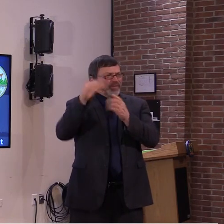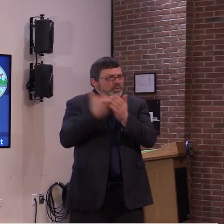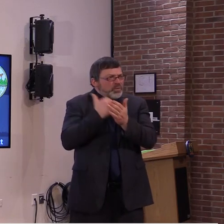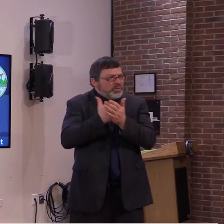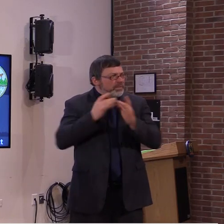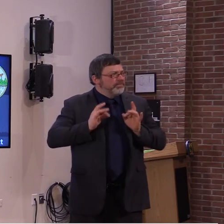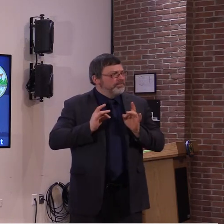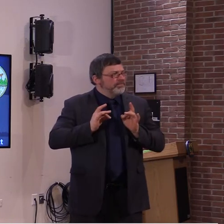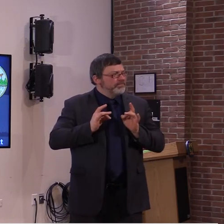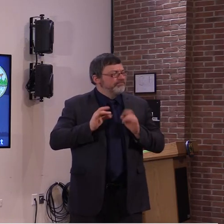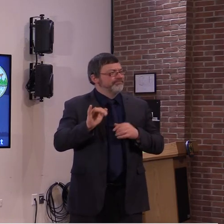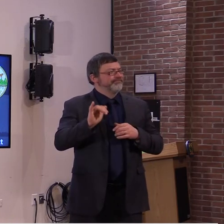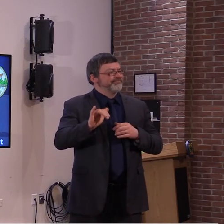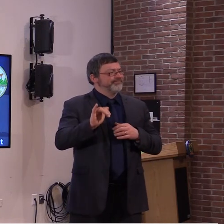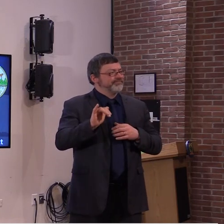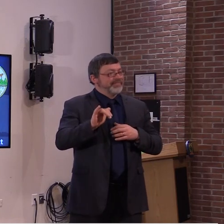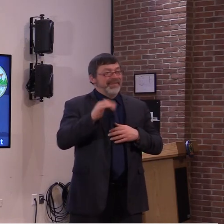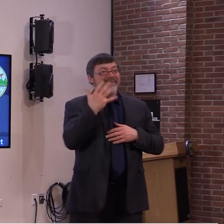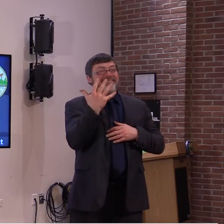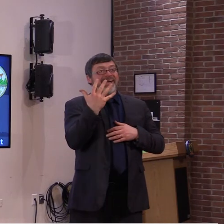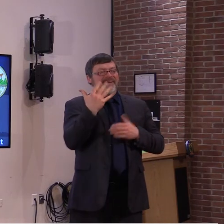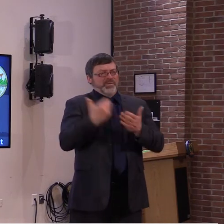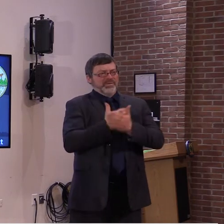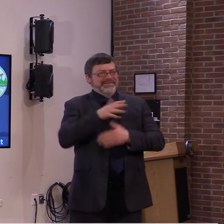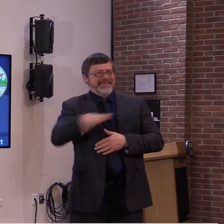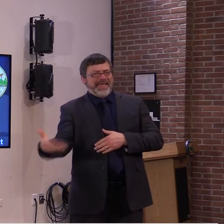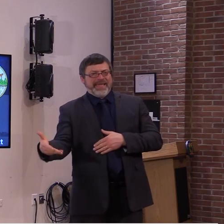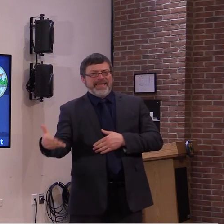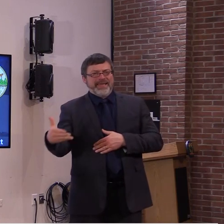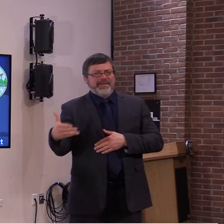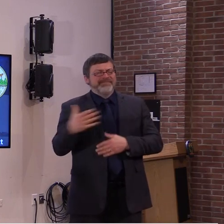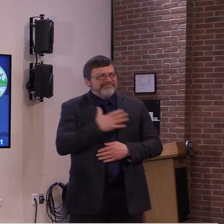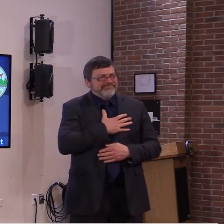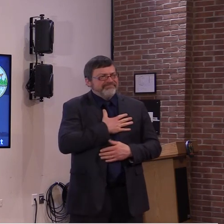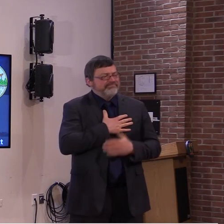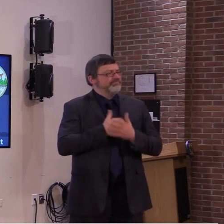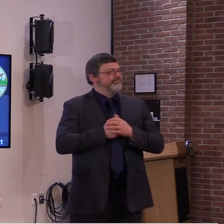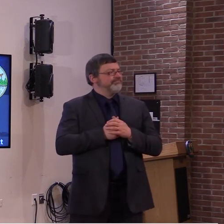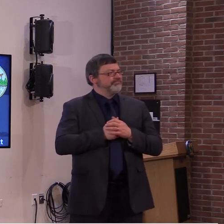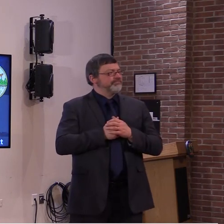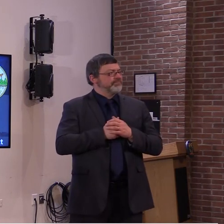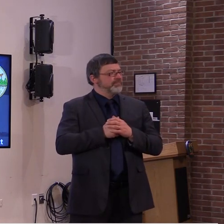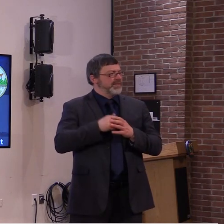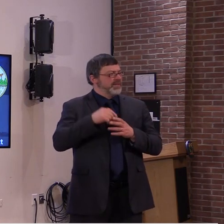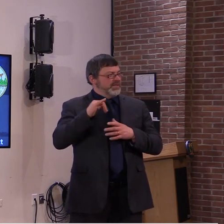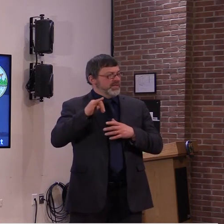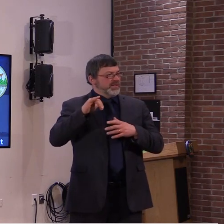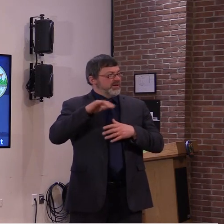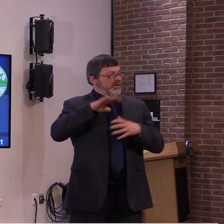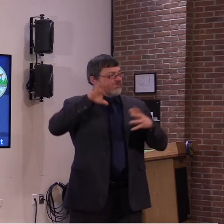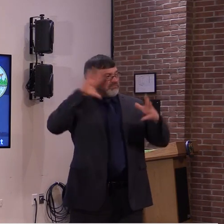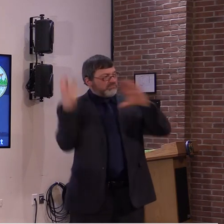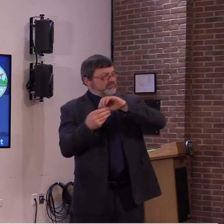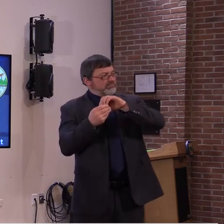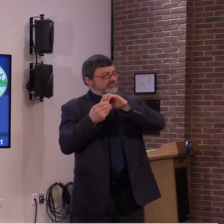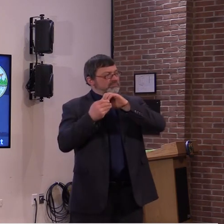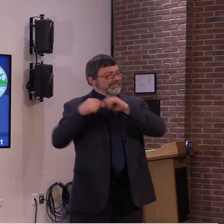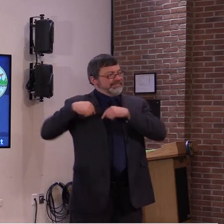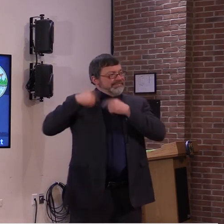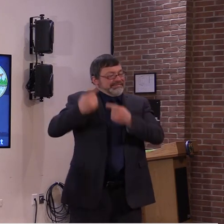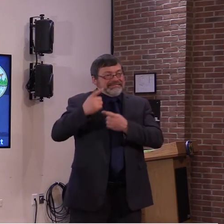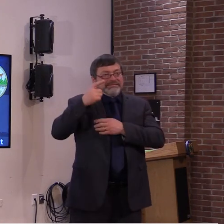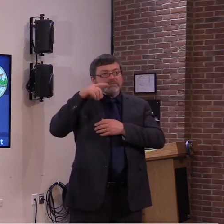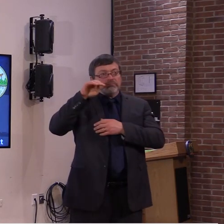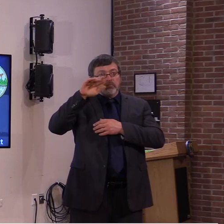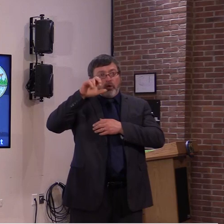deaths, bringing the total lives lost in our state to 149. It's difficult to